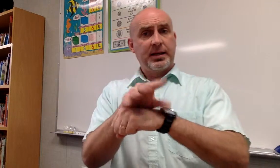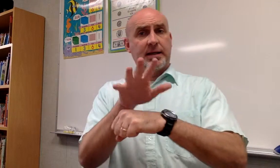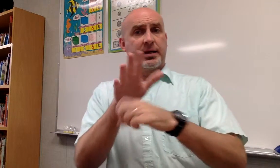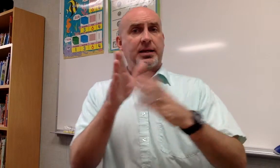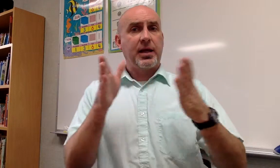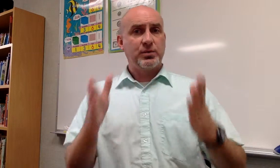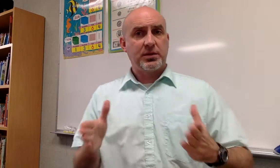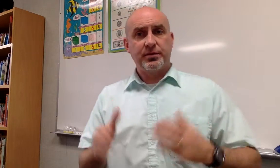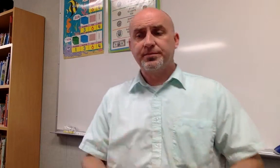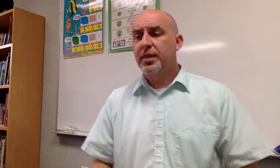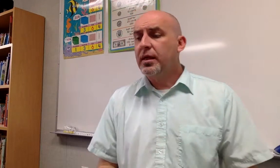Counselor.